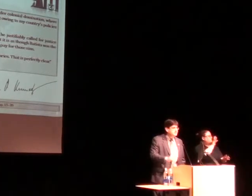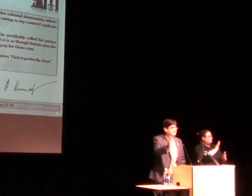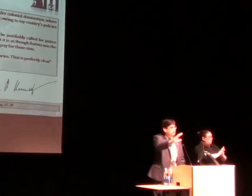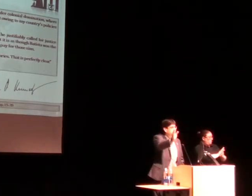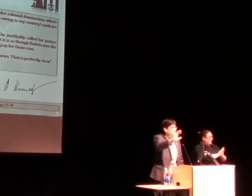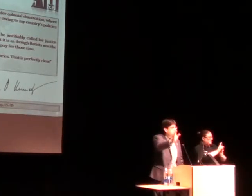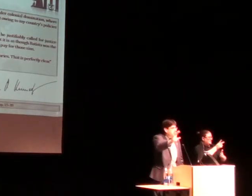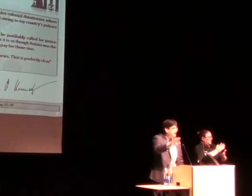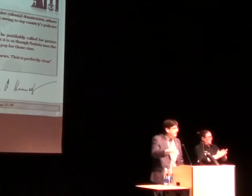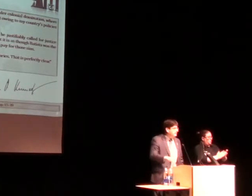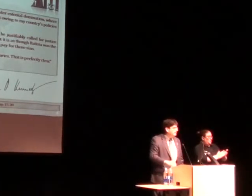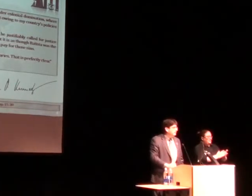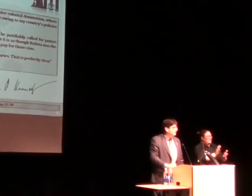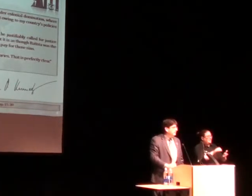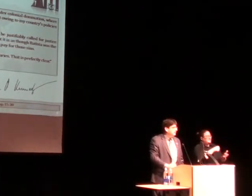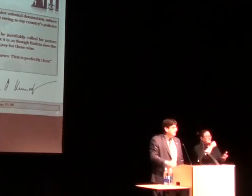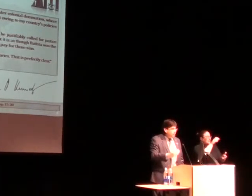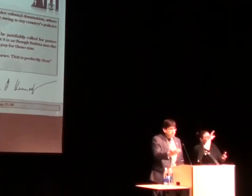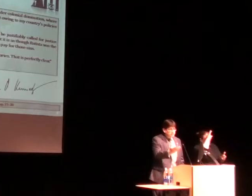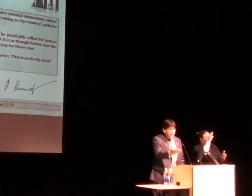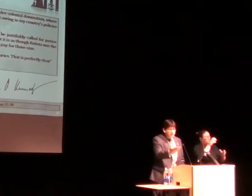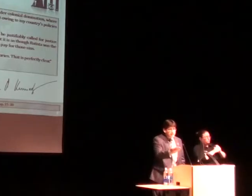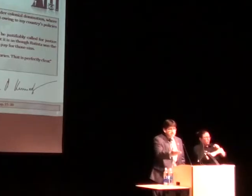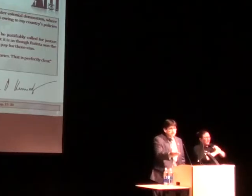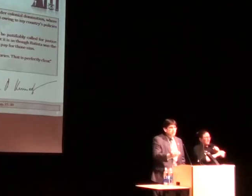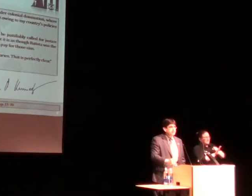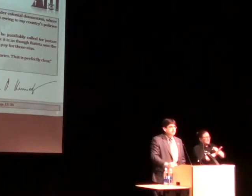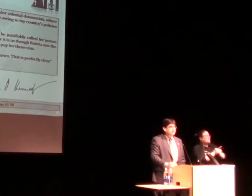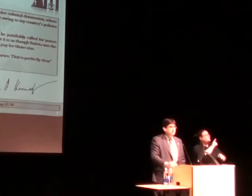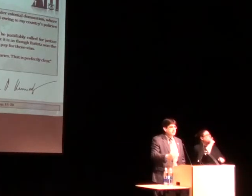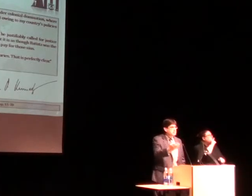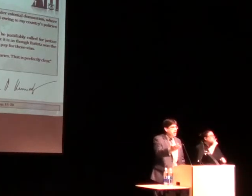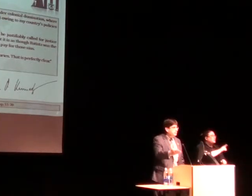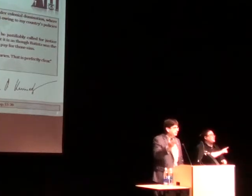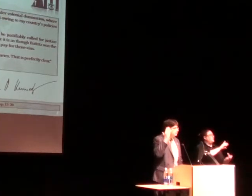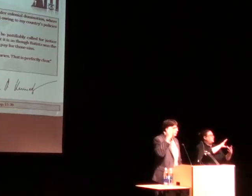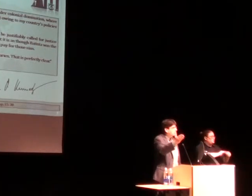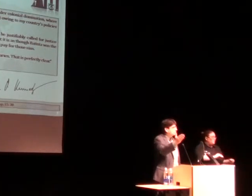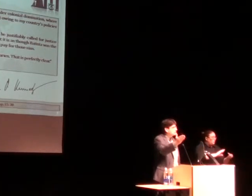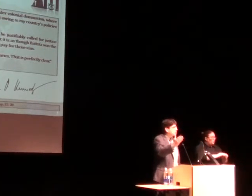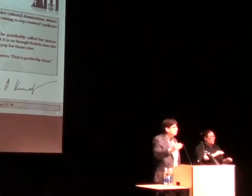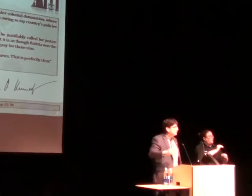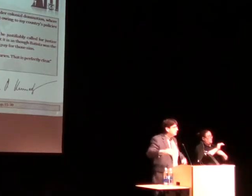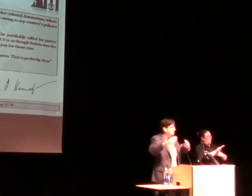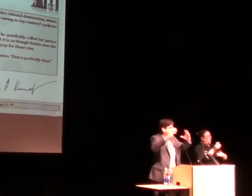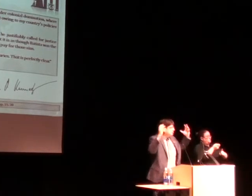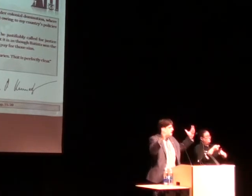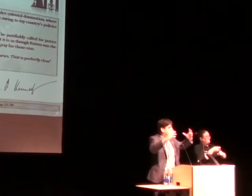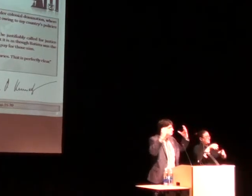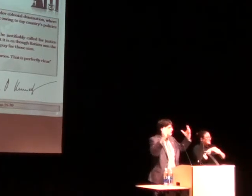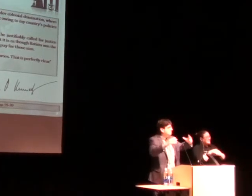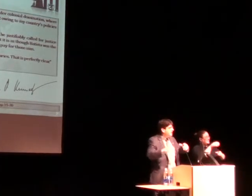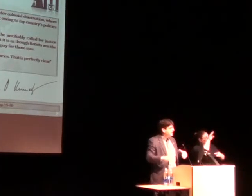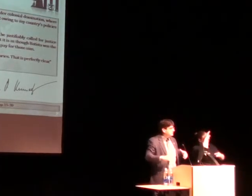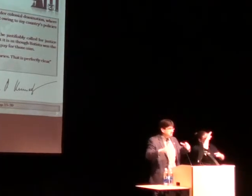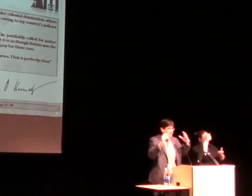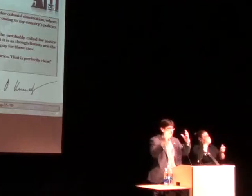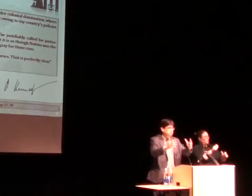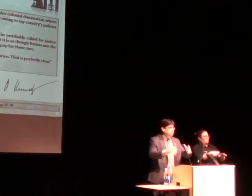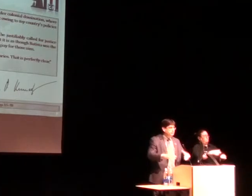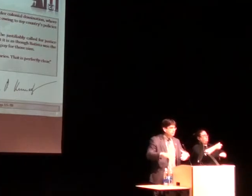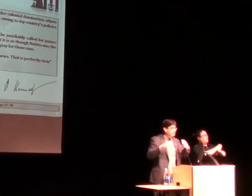This is not Cuban propaganda. It was a real story. The mob was in Cuba trying to create the new Las Vegas